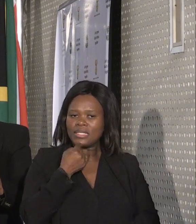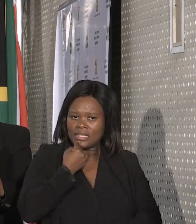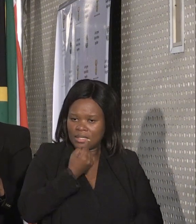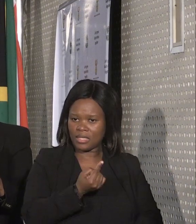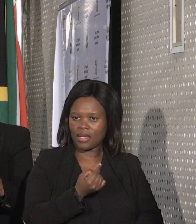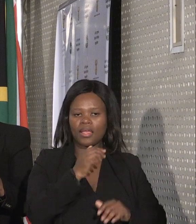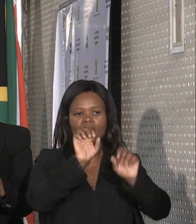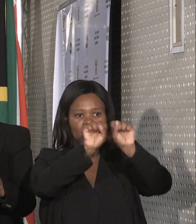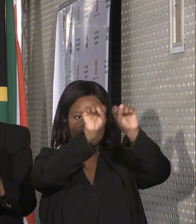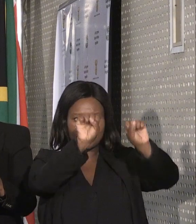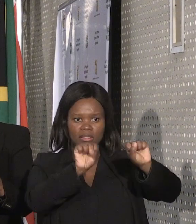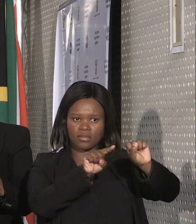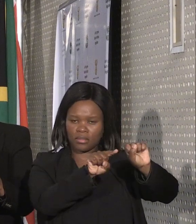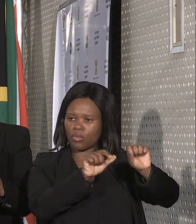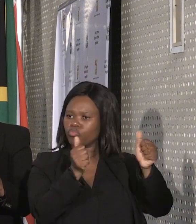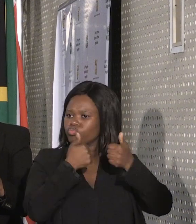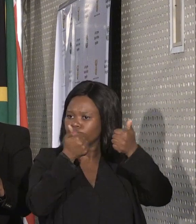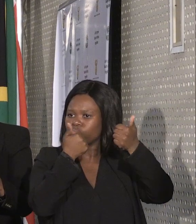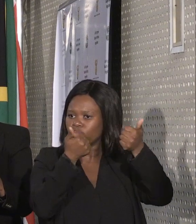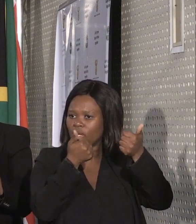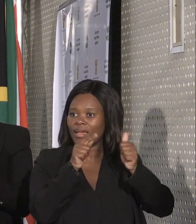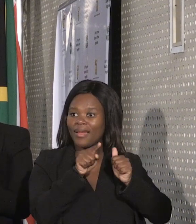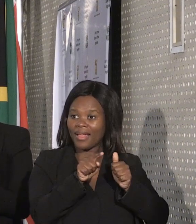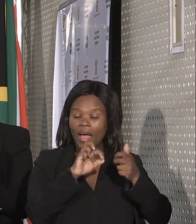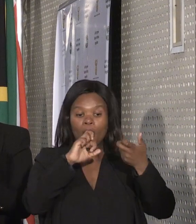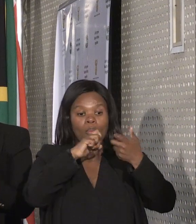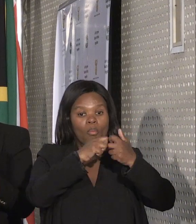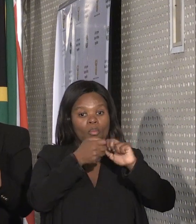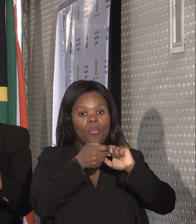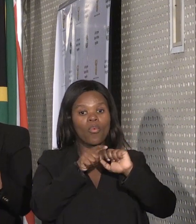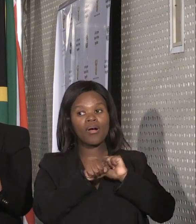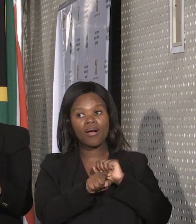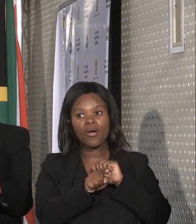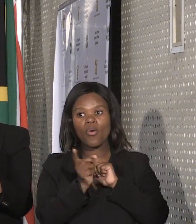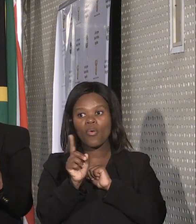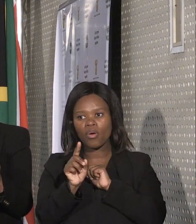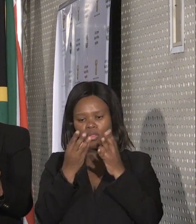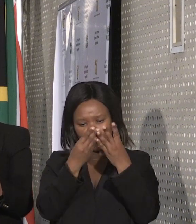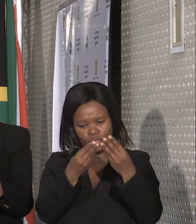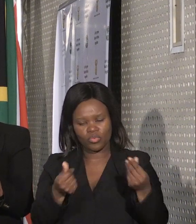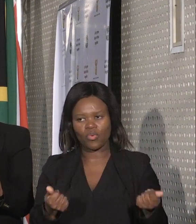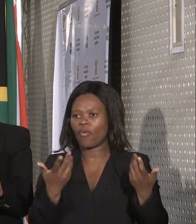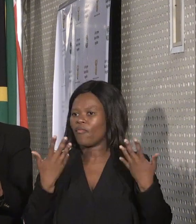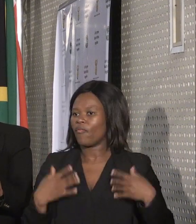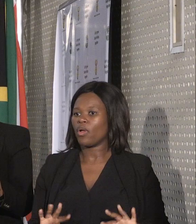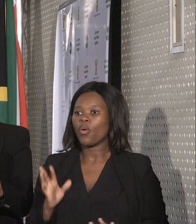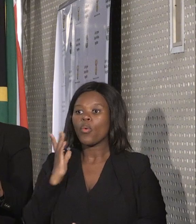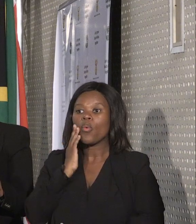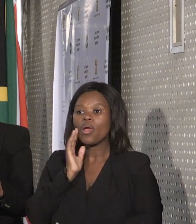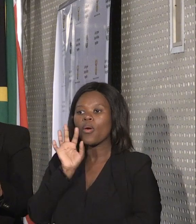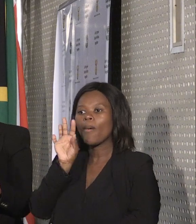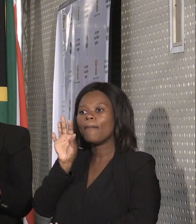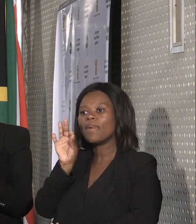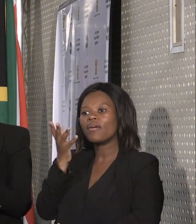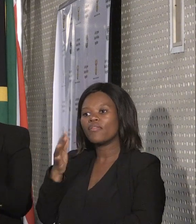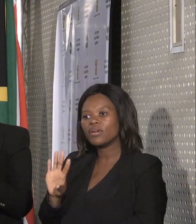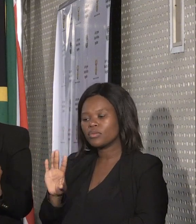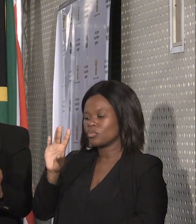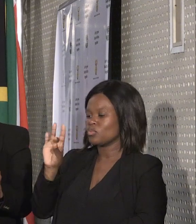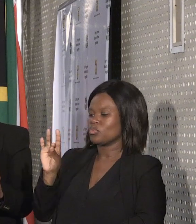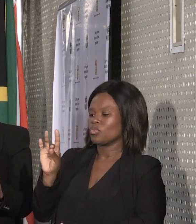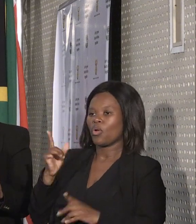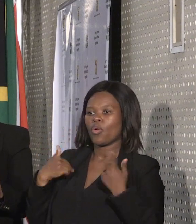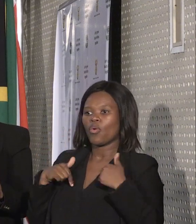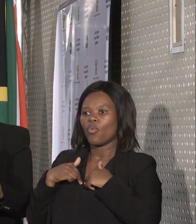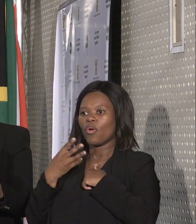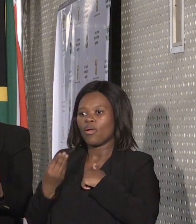that the systems are stable. The issue that led to this has been resolved. It was resolved on Monday already, and then on Tuesday we had